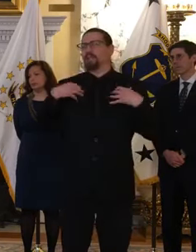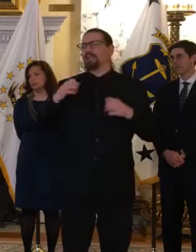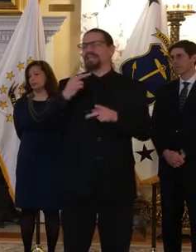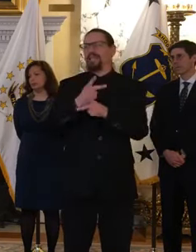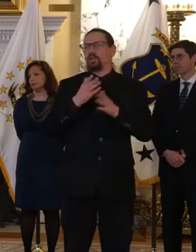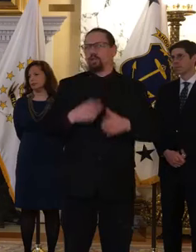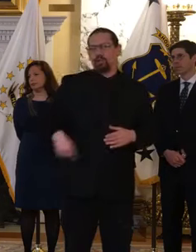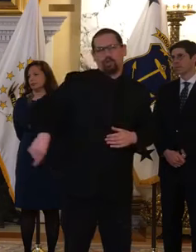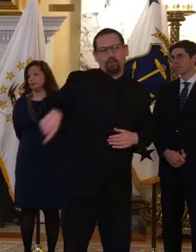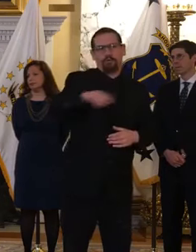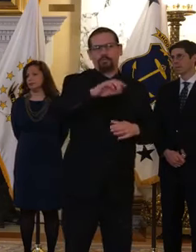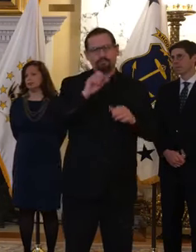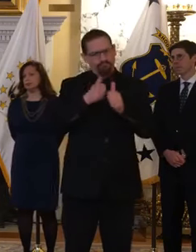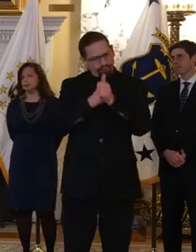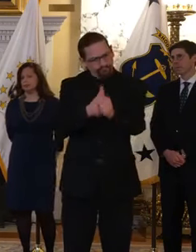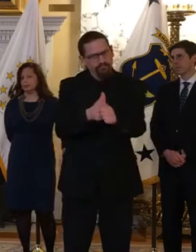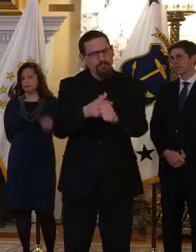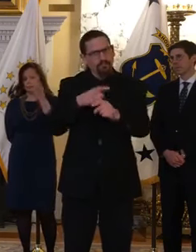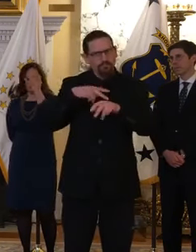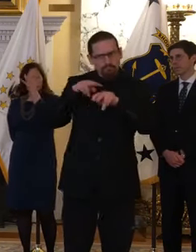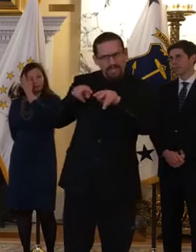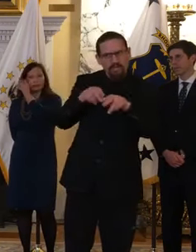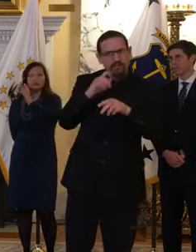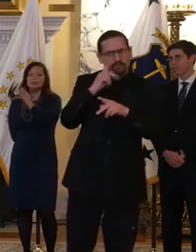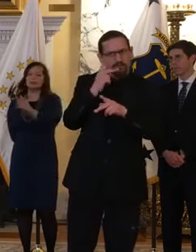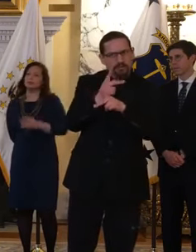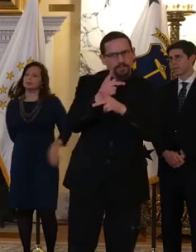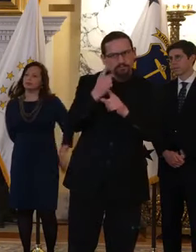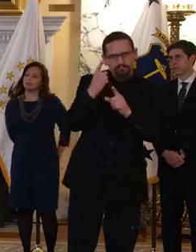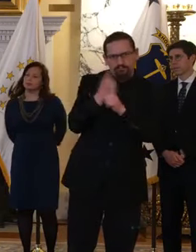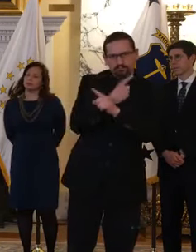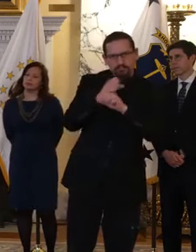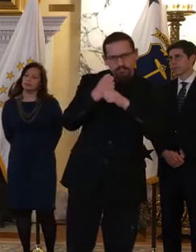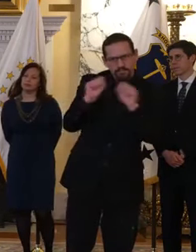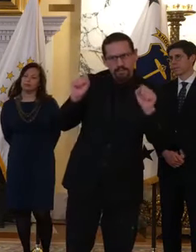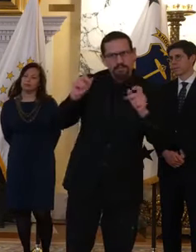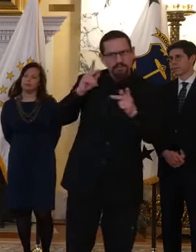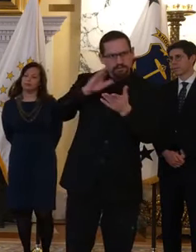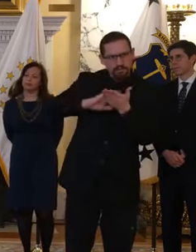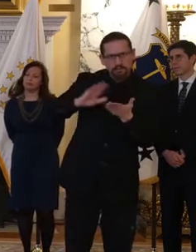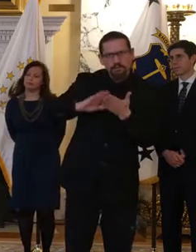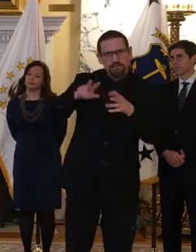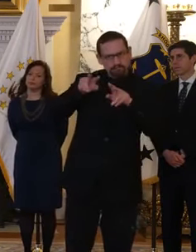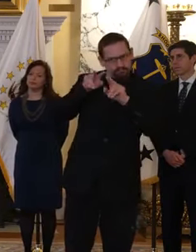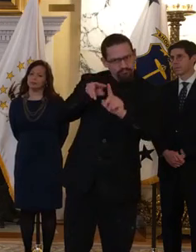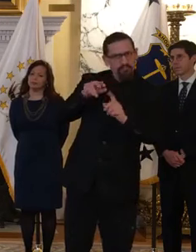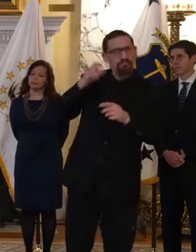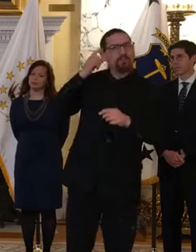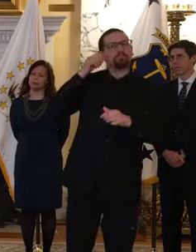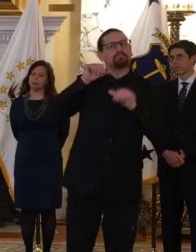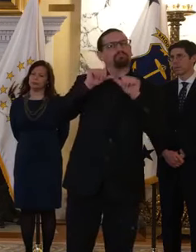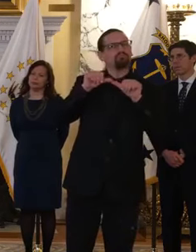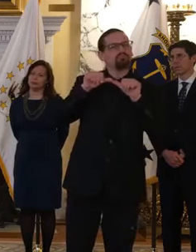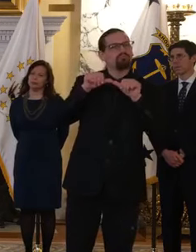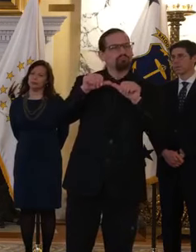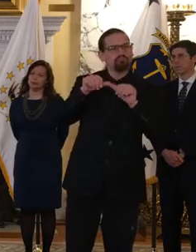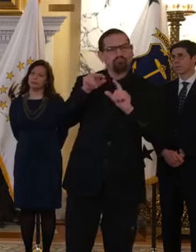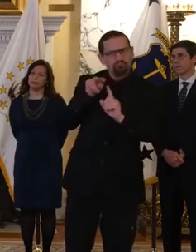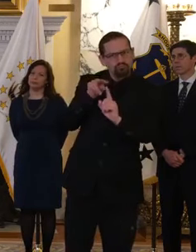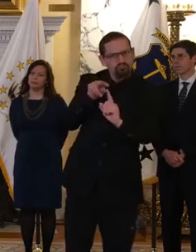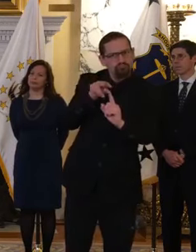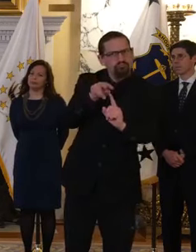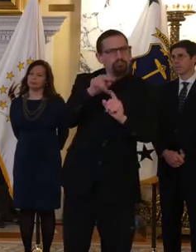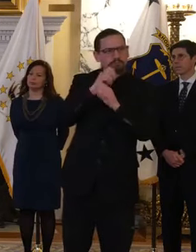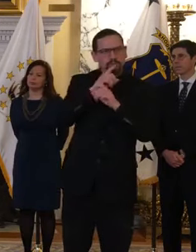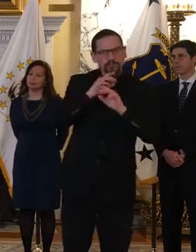the staff on a very regular, frequent basis, even during the shift while they are there, and to wear